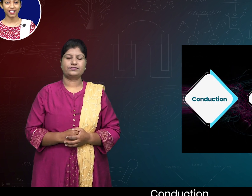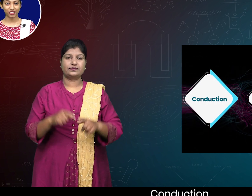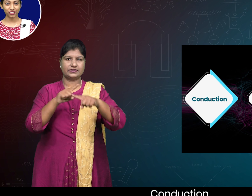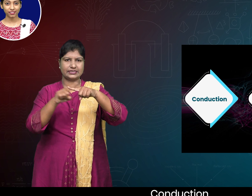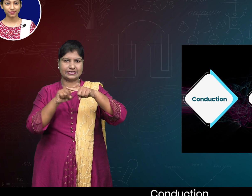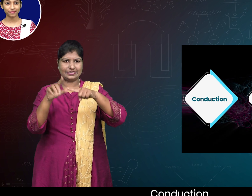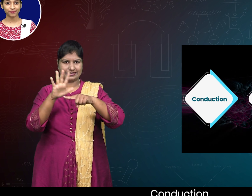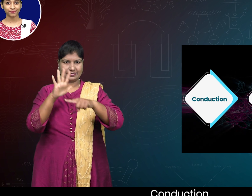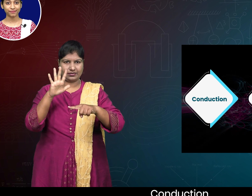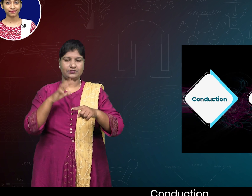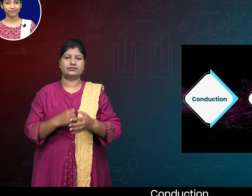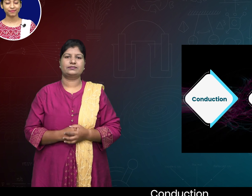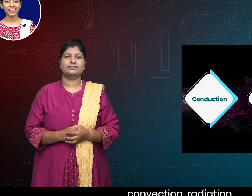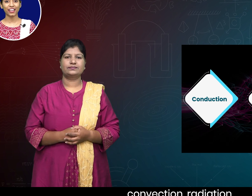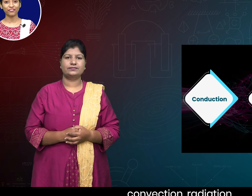conduction,